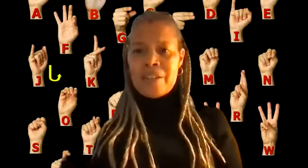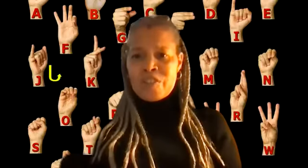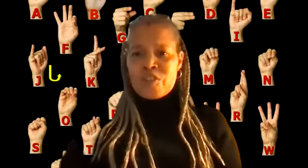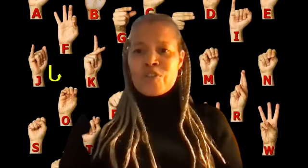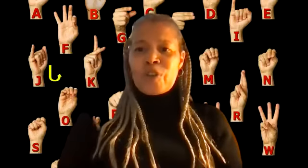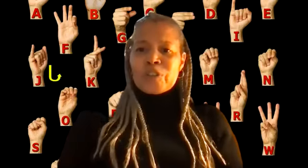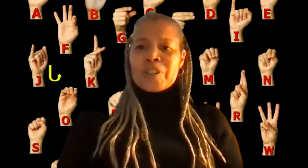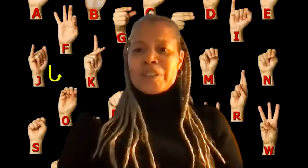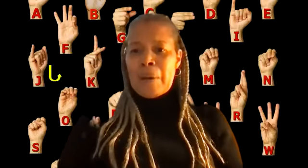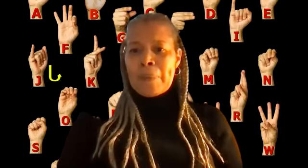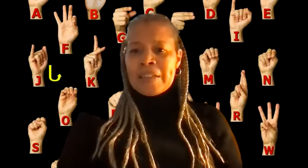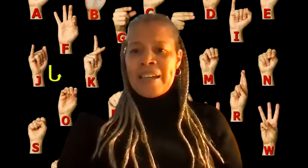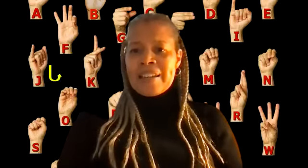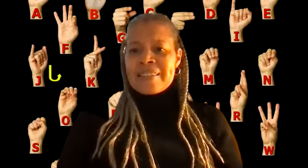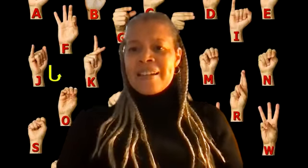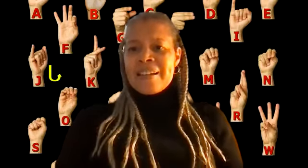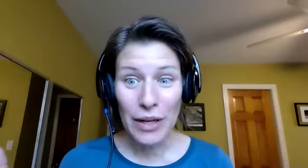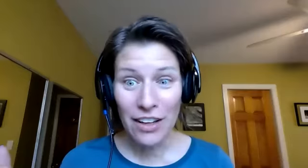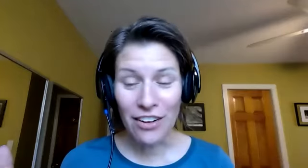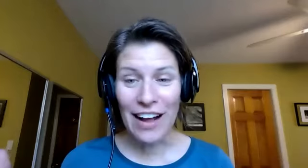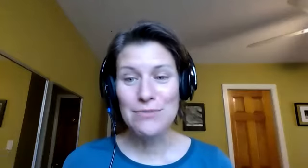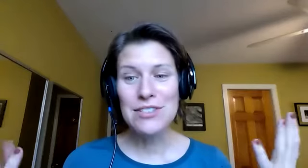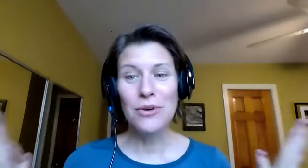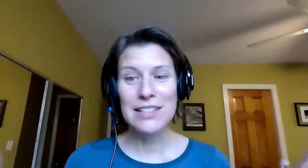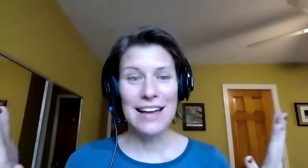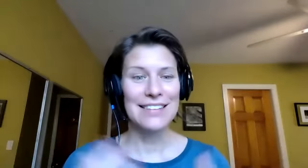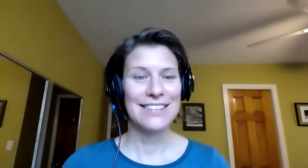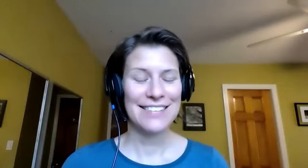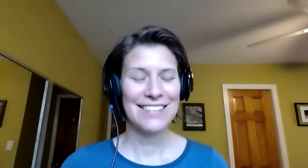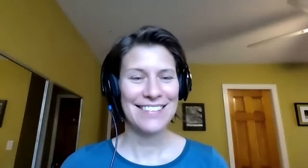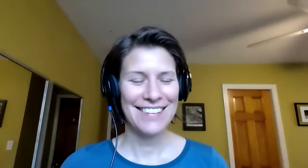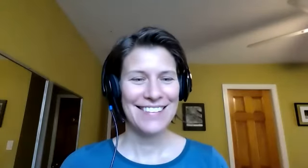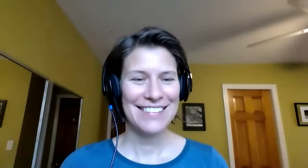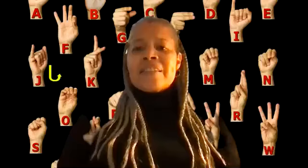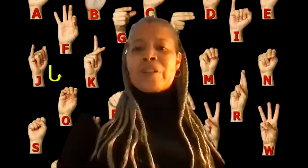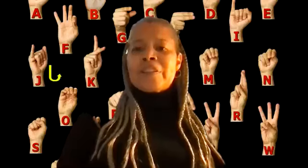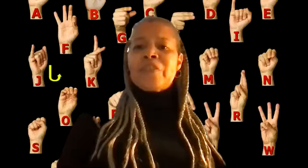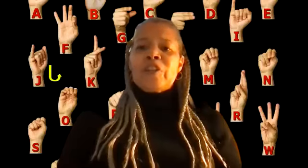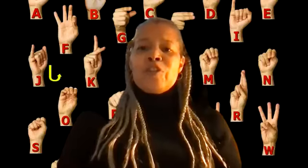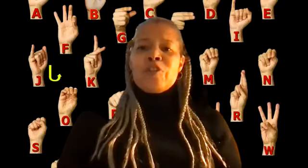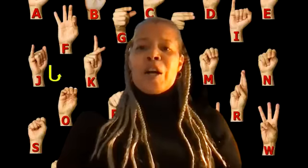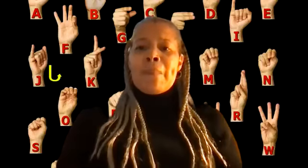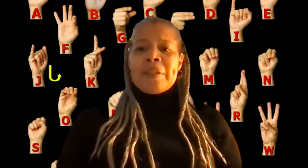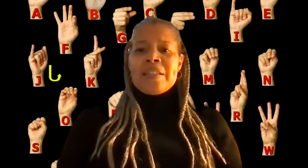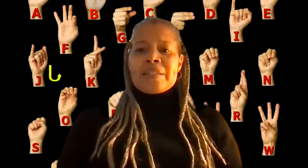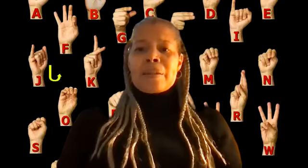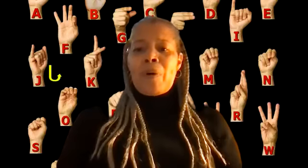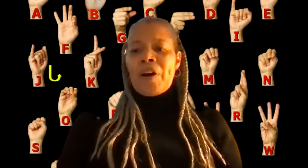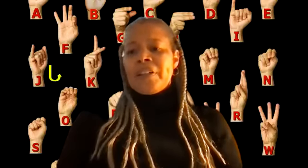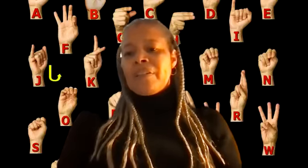I suggest you also listen to my podcast. I will. My podcast is relatively new, but it is the part of